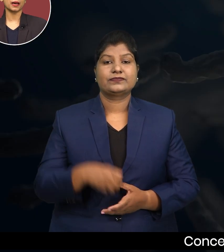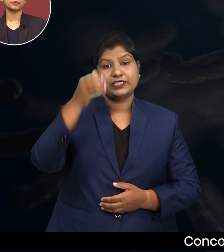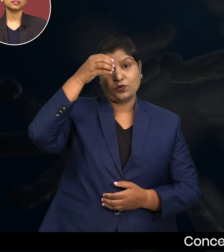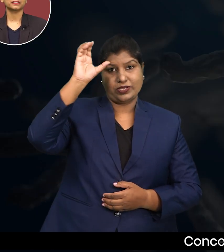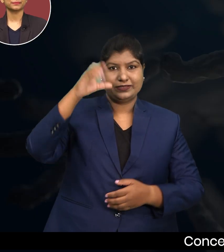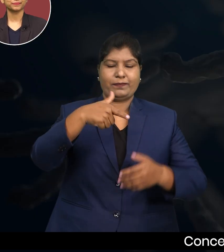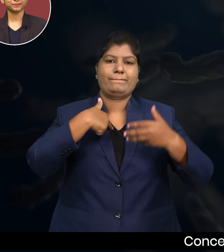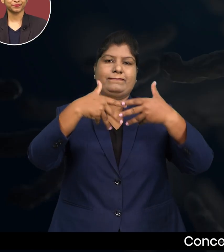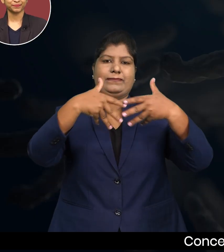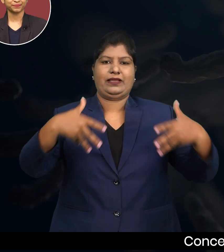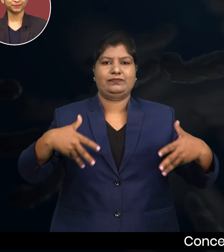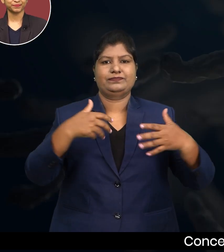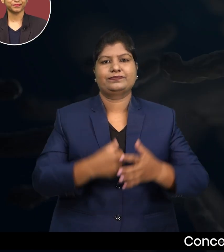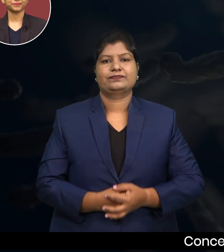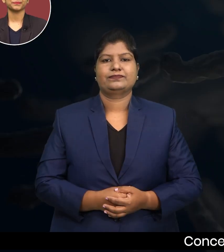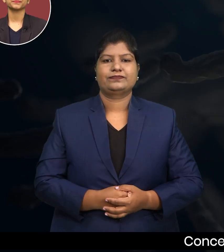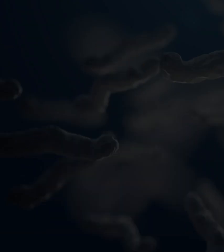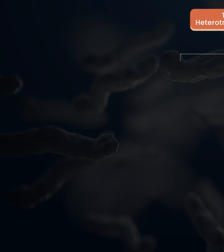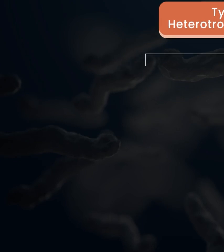Concept map.